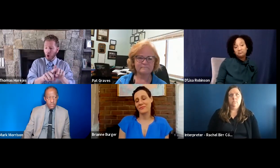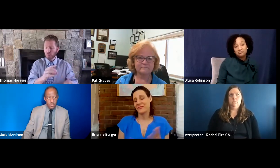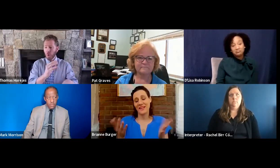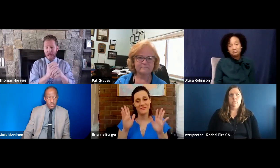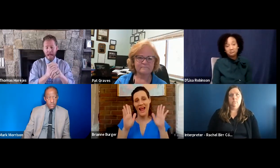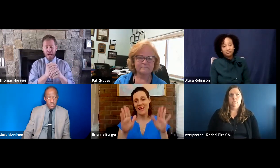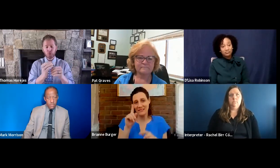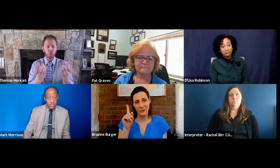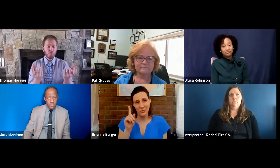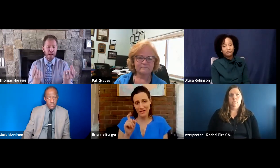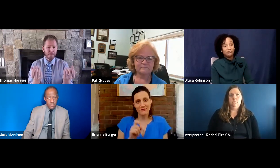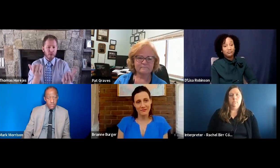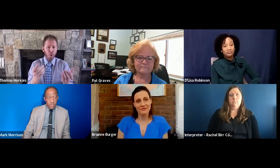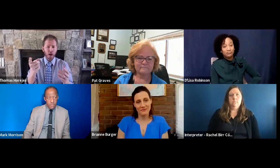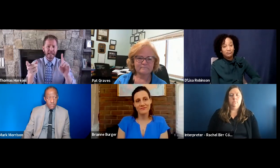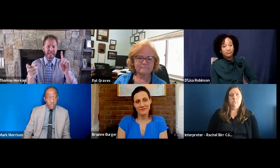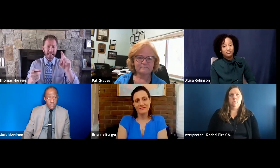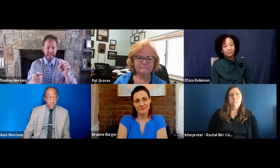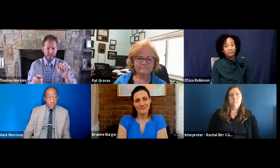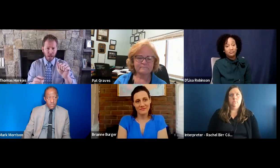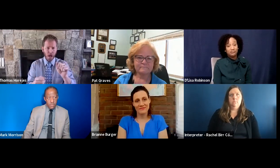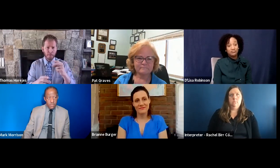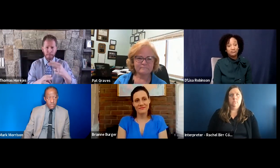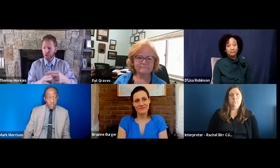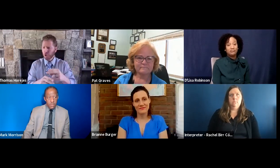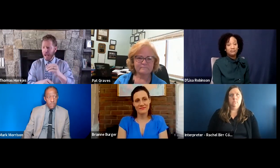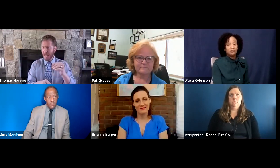Can you just explain a little bit? And then also perhaps if you want to add